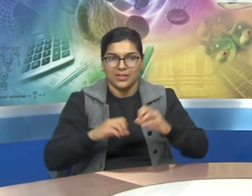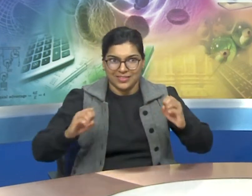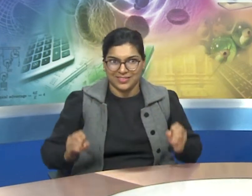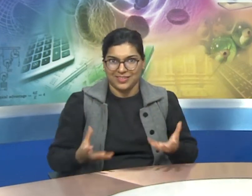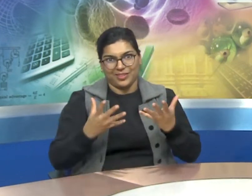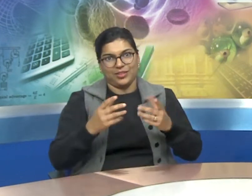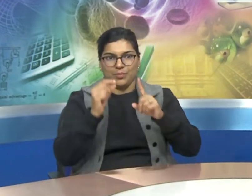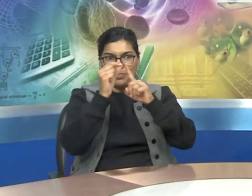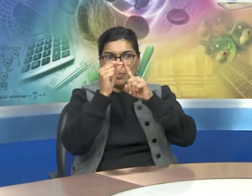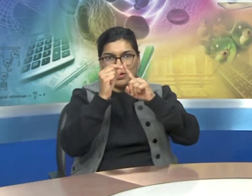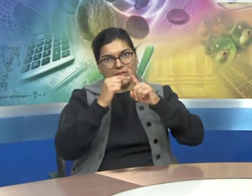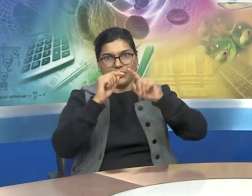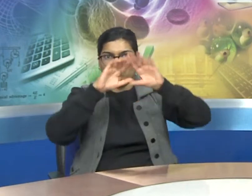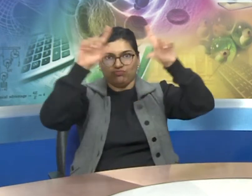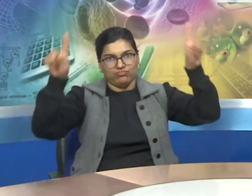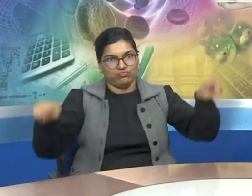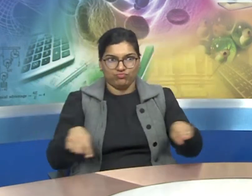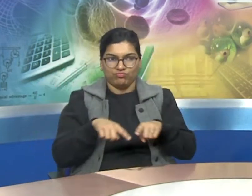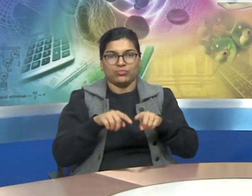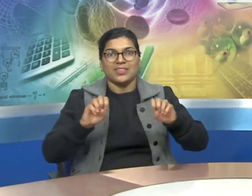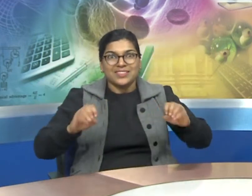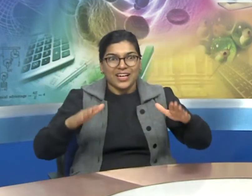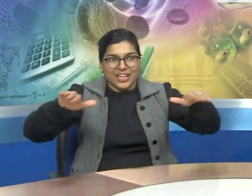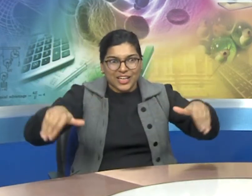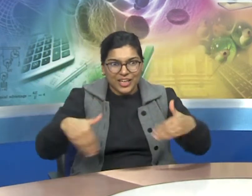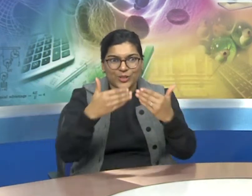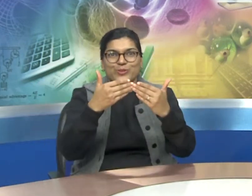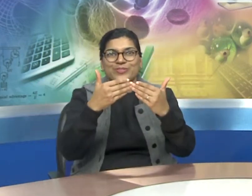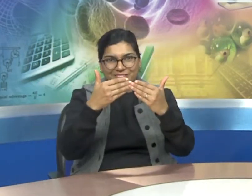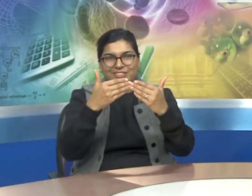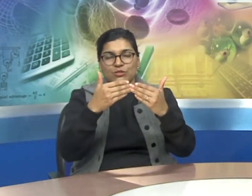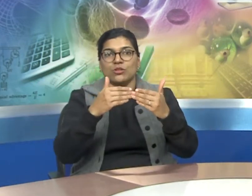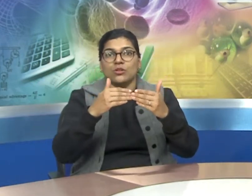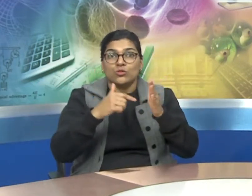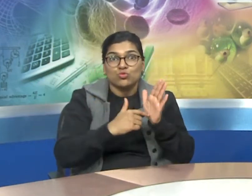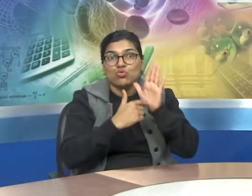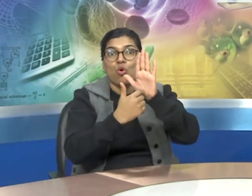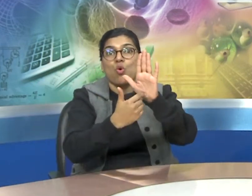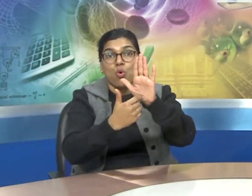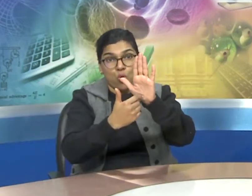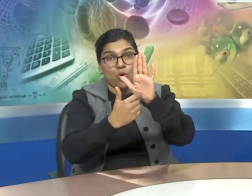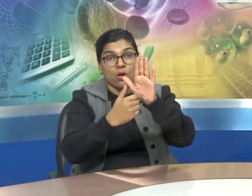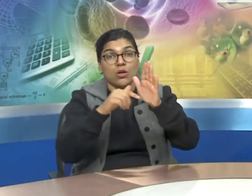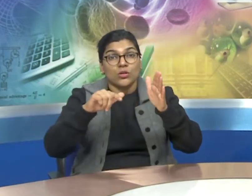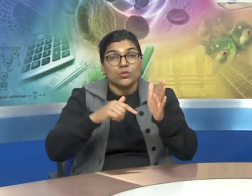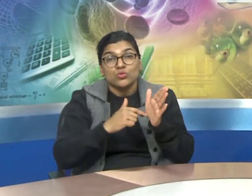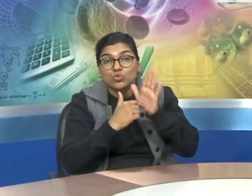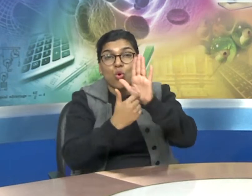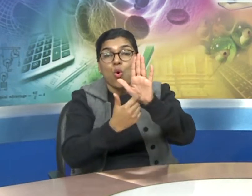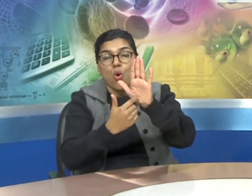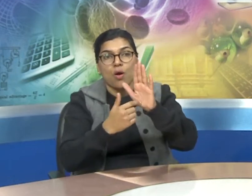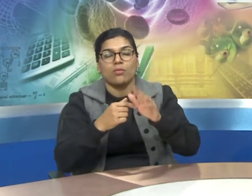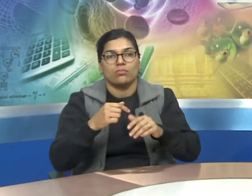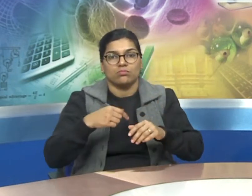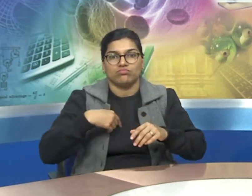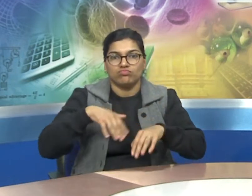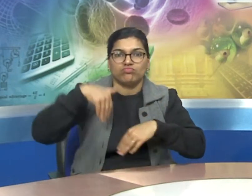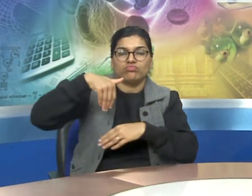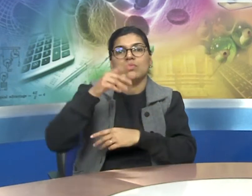Question 2. The slide that is used to introduce a topic and set the tone for the